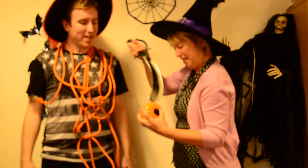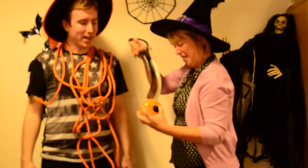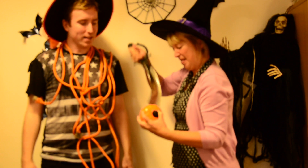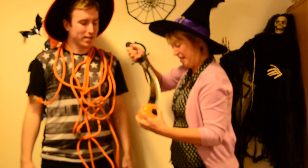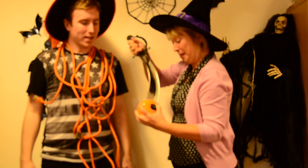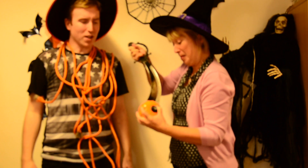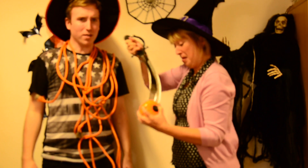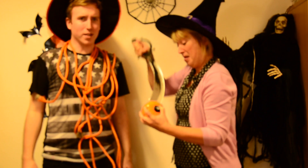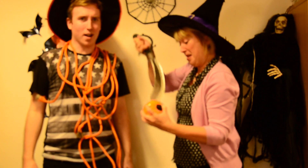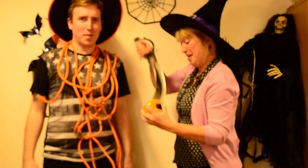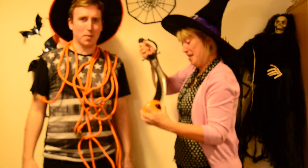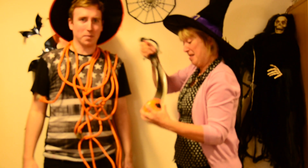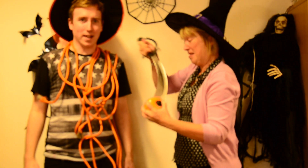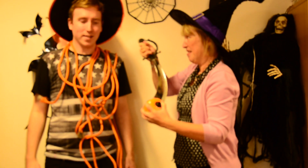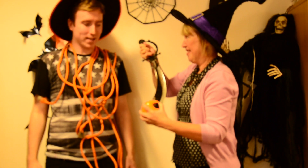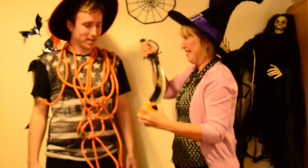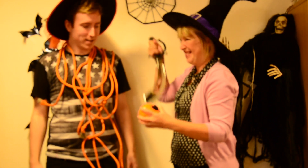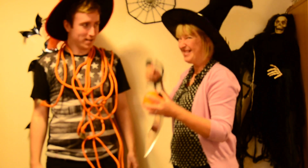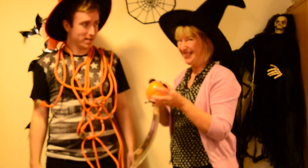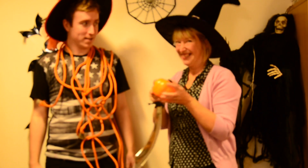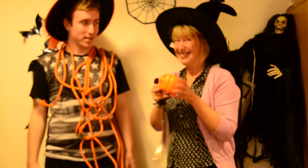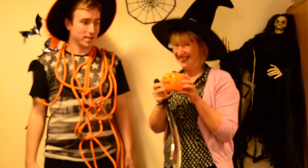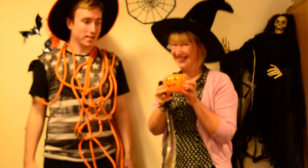Heather, are you good at carving pumpkins?